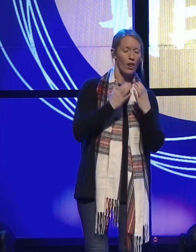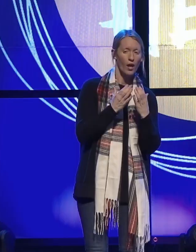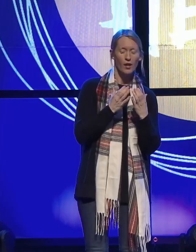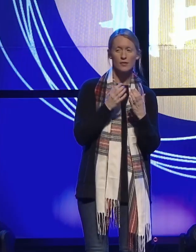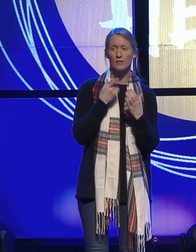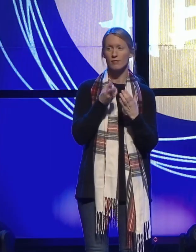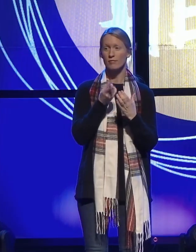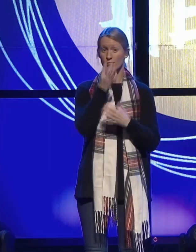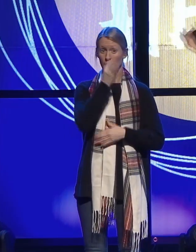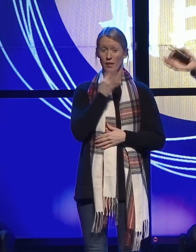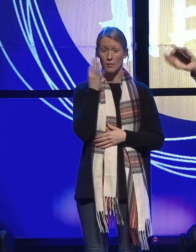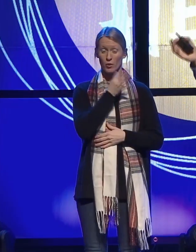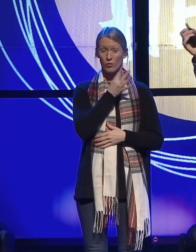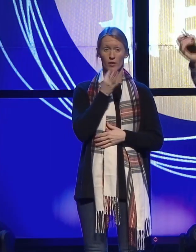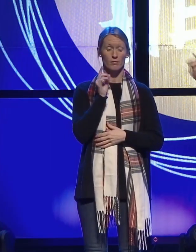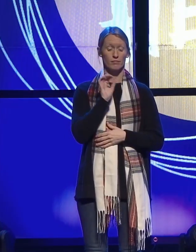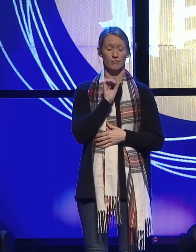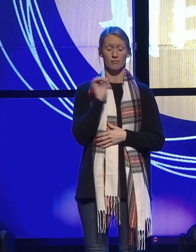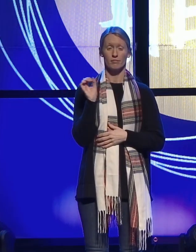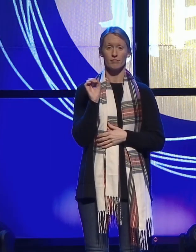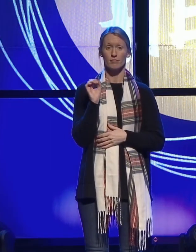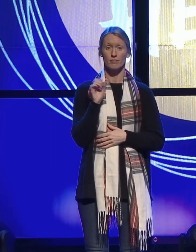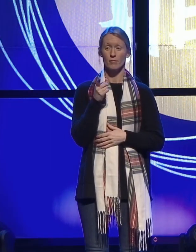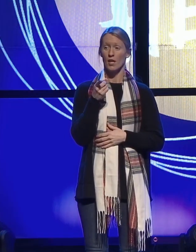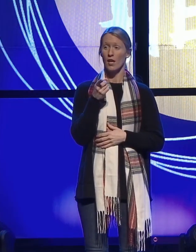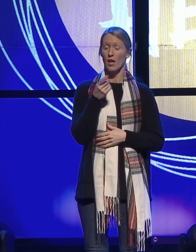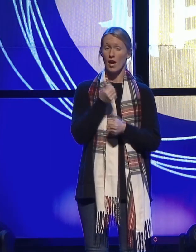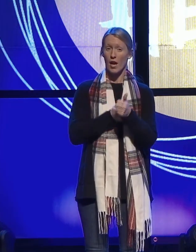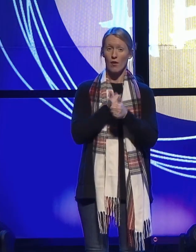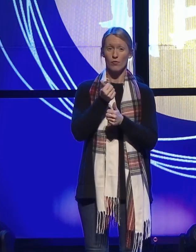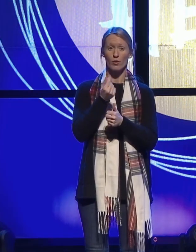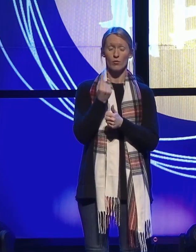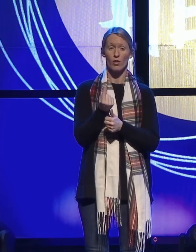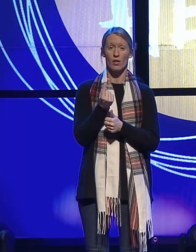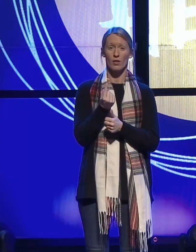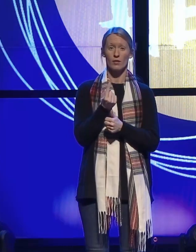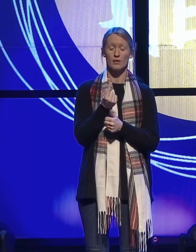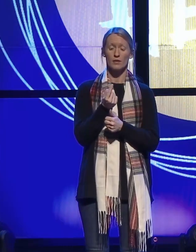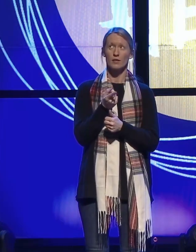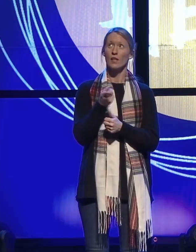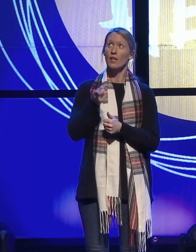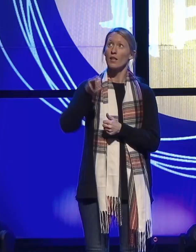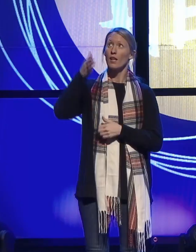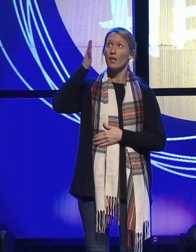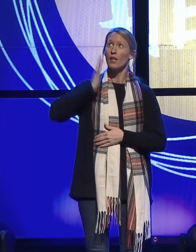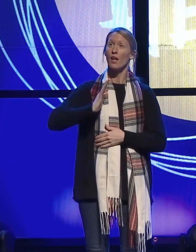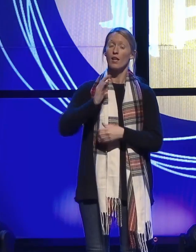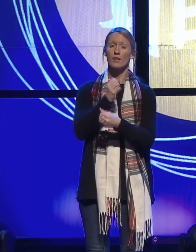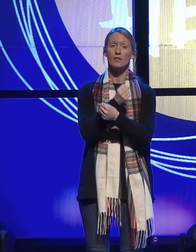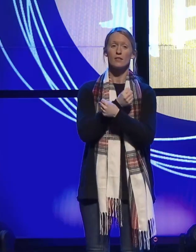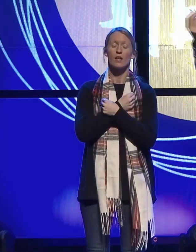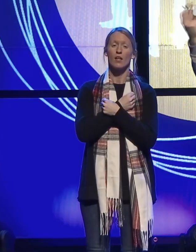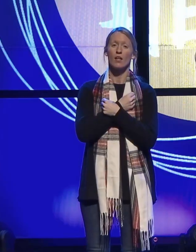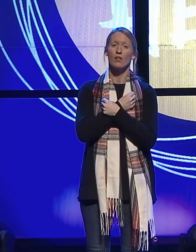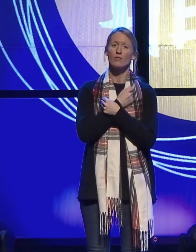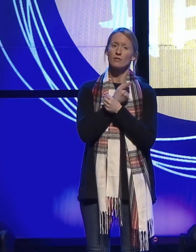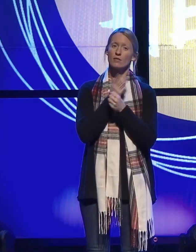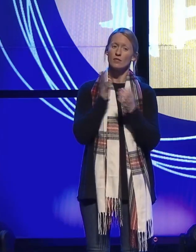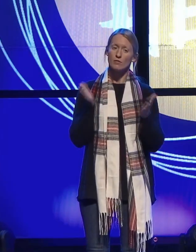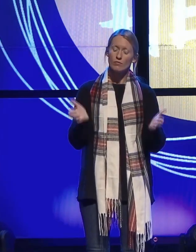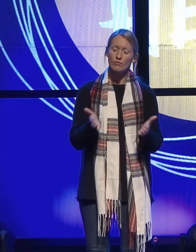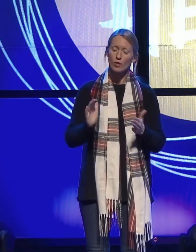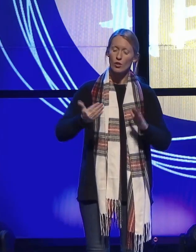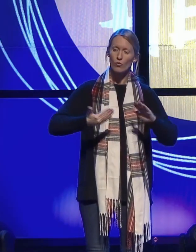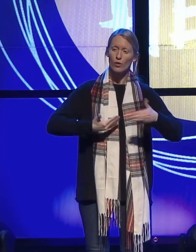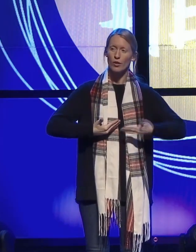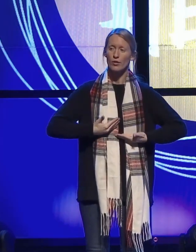here. It's just, these are symbols of God as love poured out for us, and then we're nourished by them. And you are invited and welcome